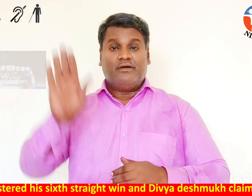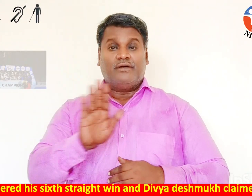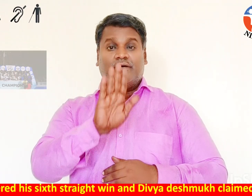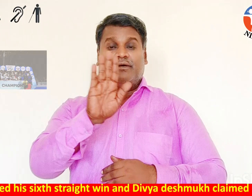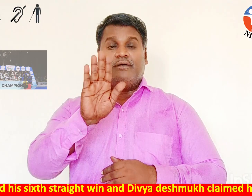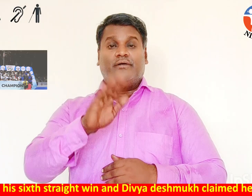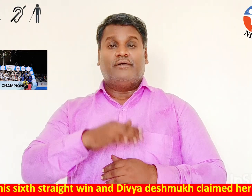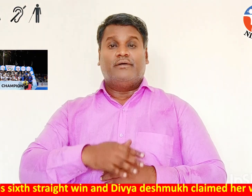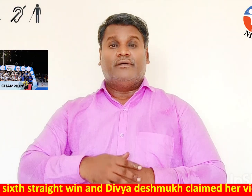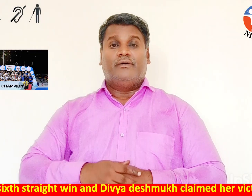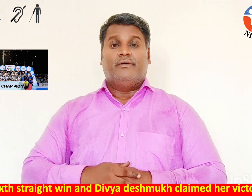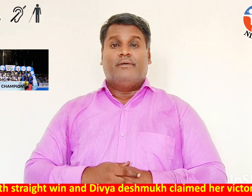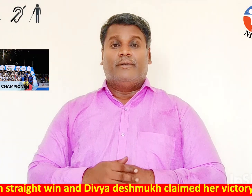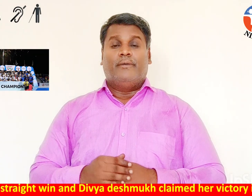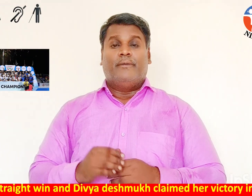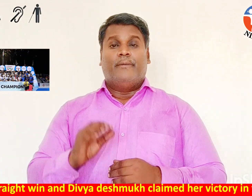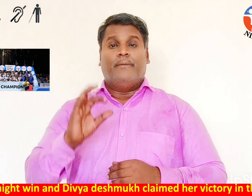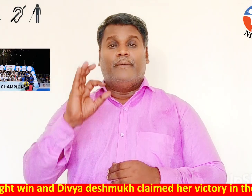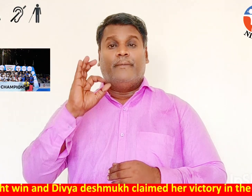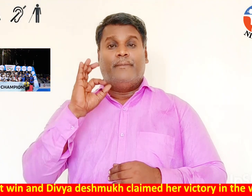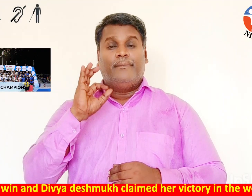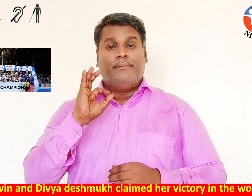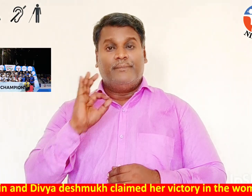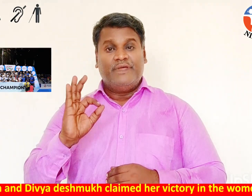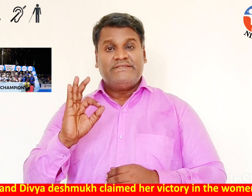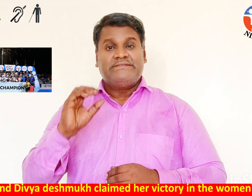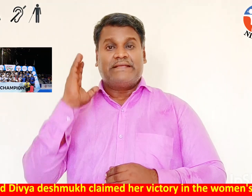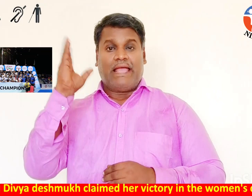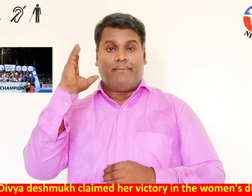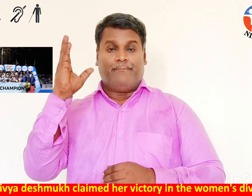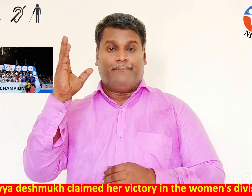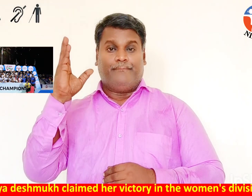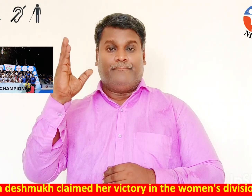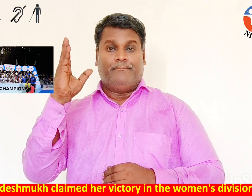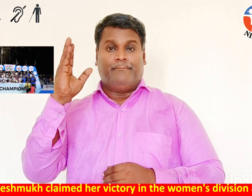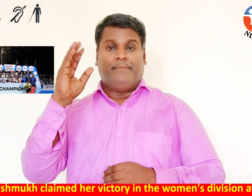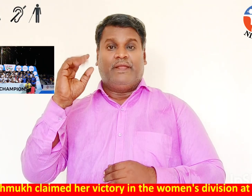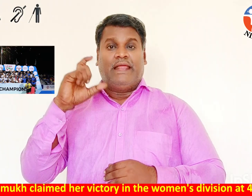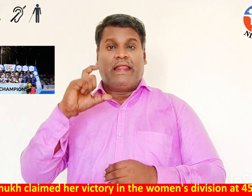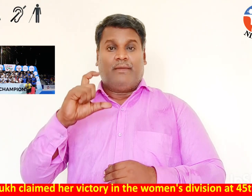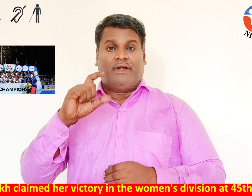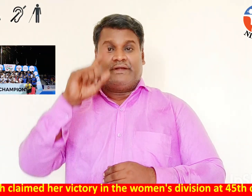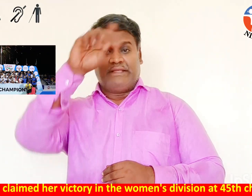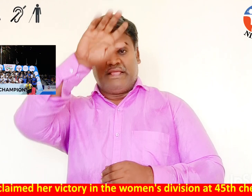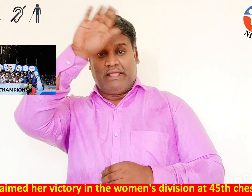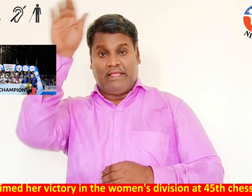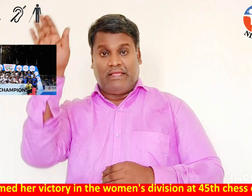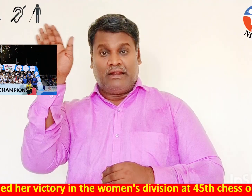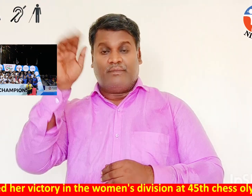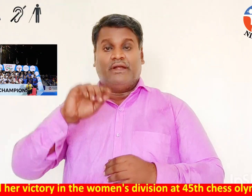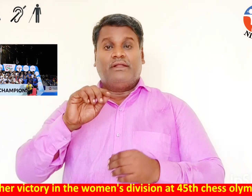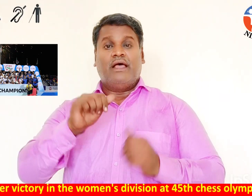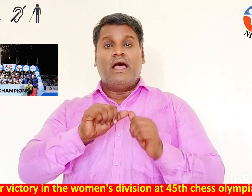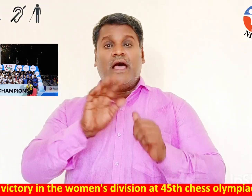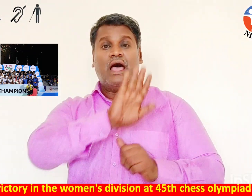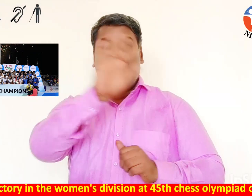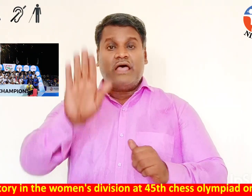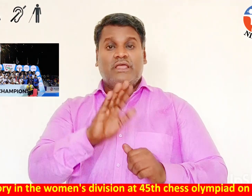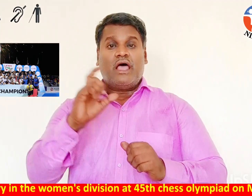India beat China. claimed its fifth Hero Asian Champions